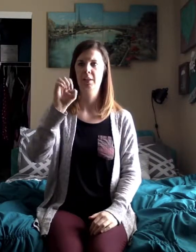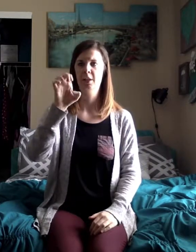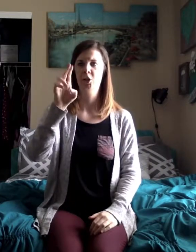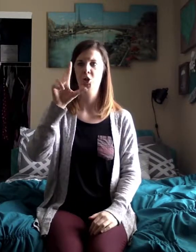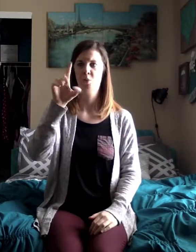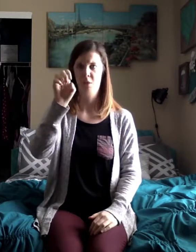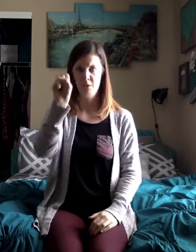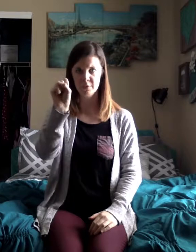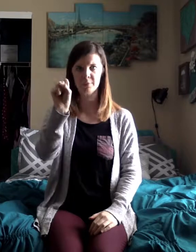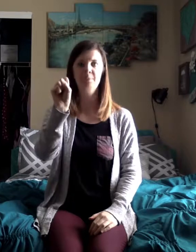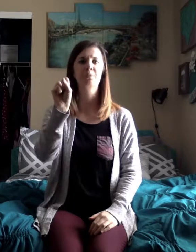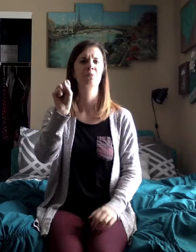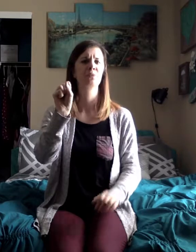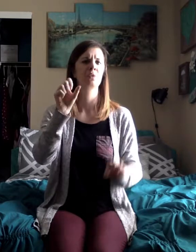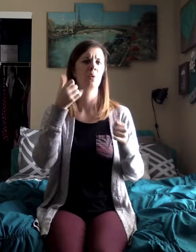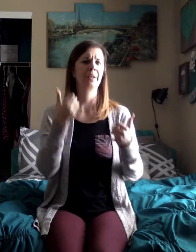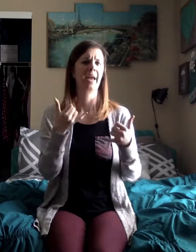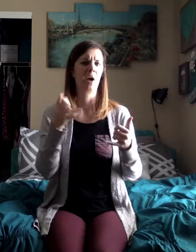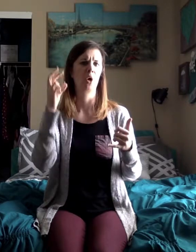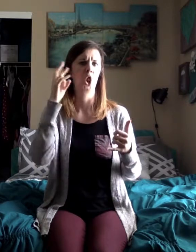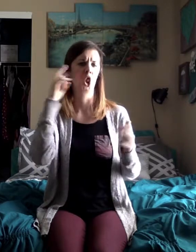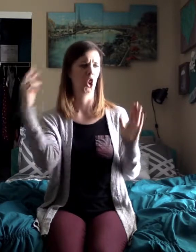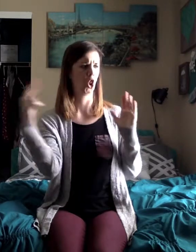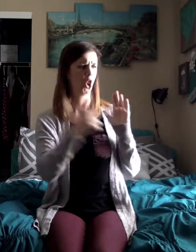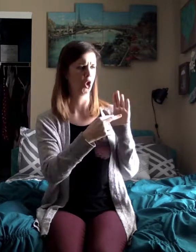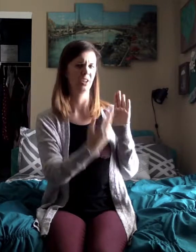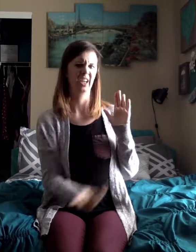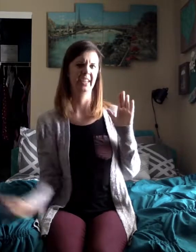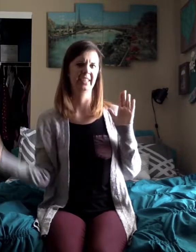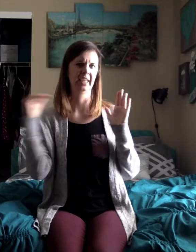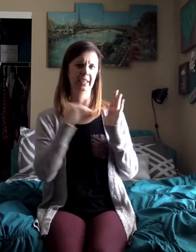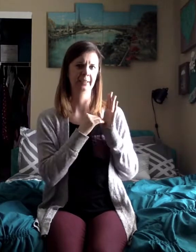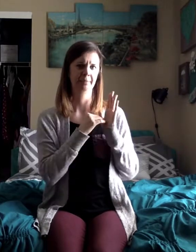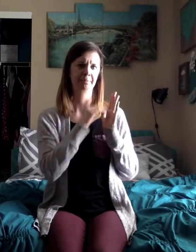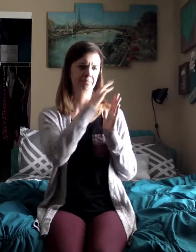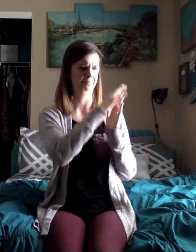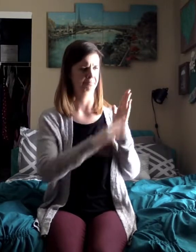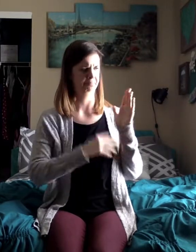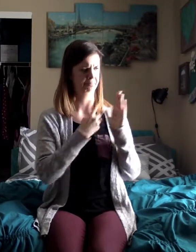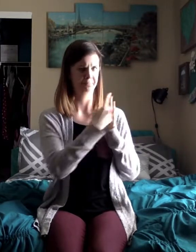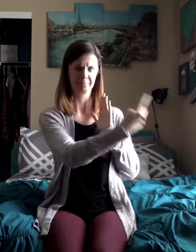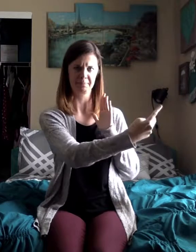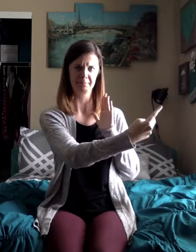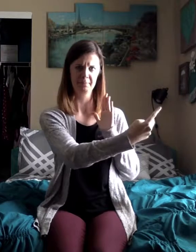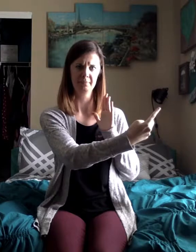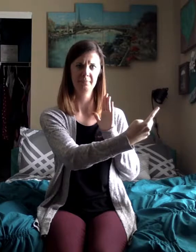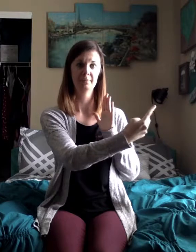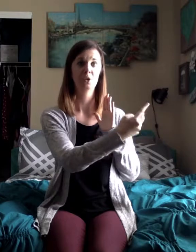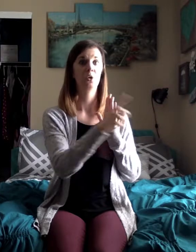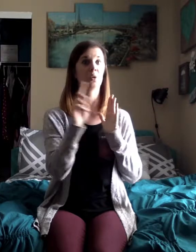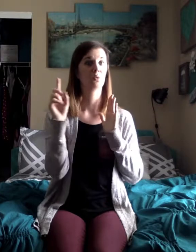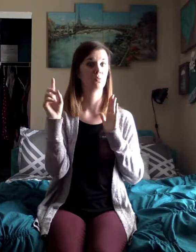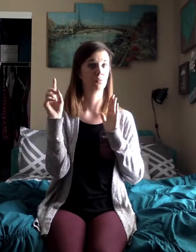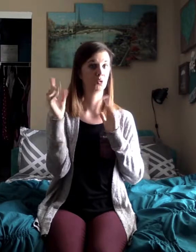So let's take a look at this one more time, a little more graphically. Okay, so there's where it all starts. Okay, the chlorophyll